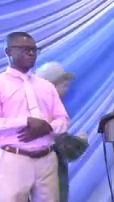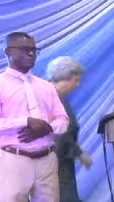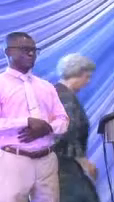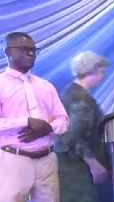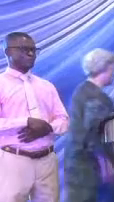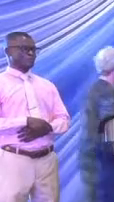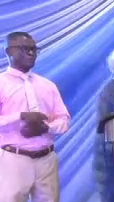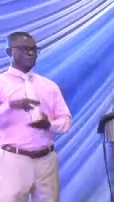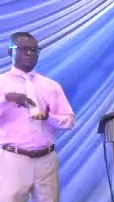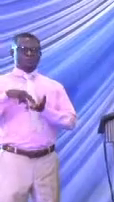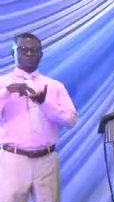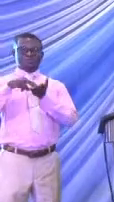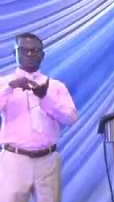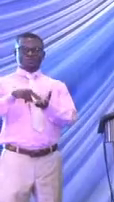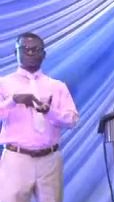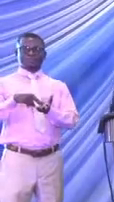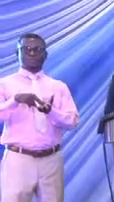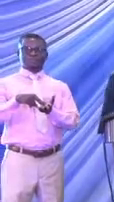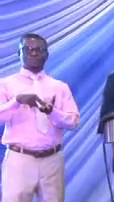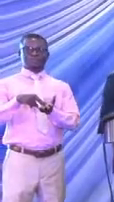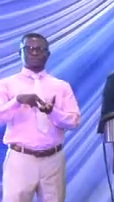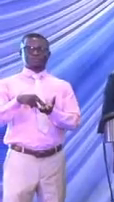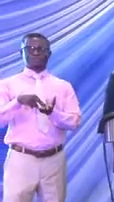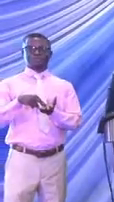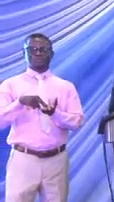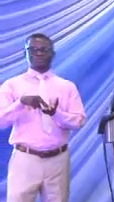The representative